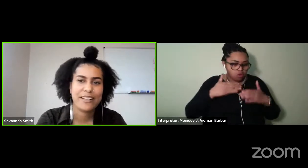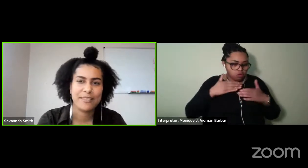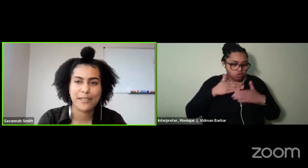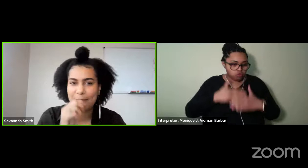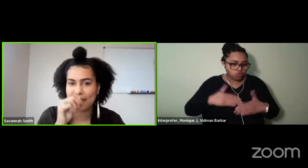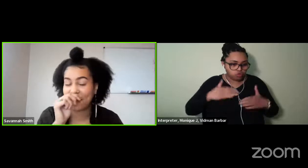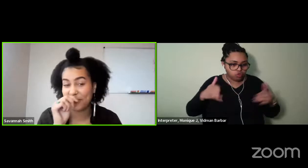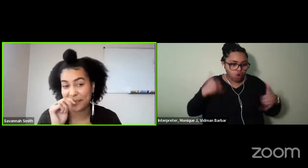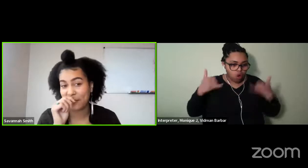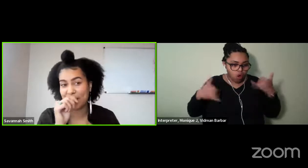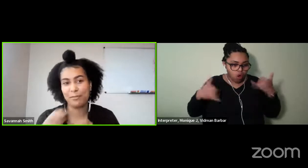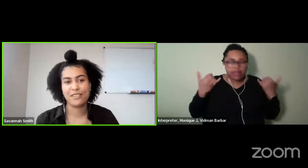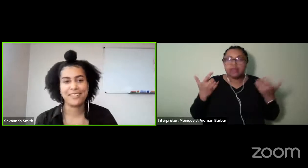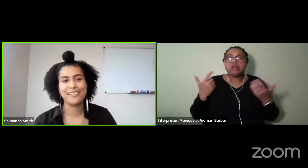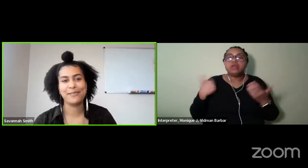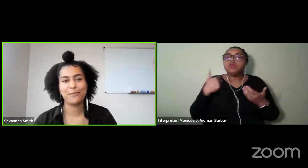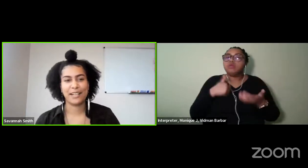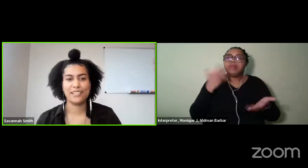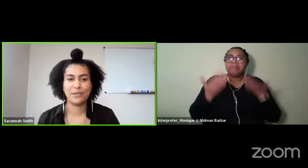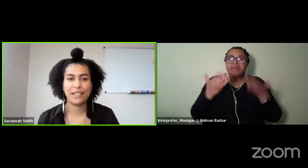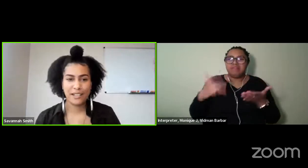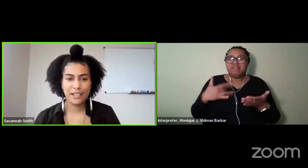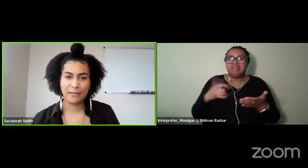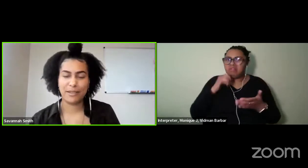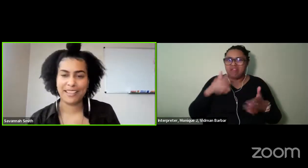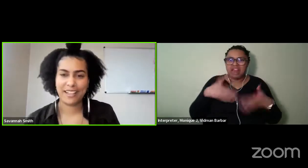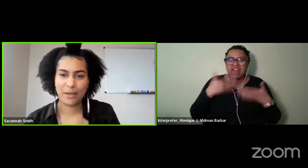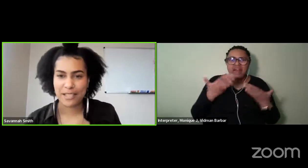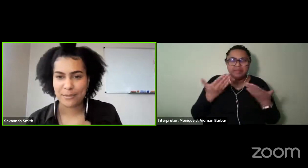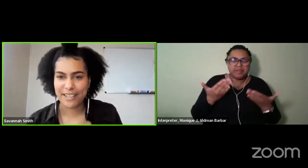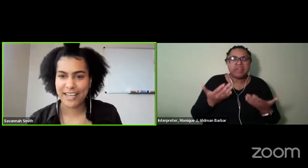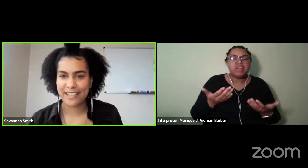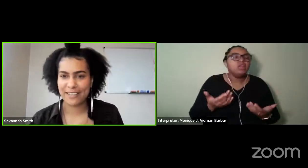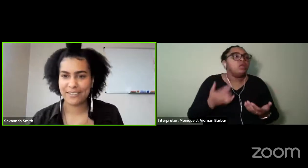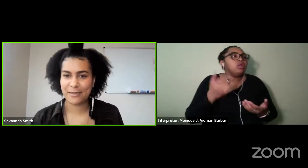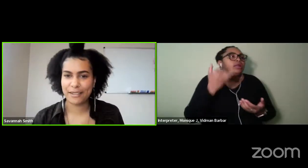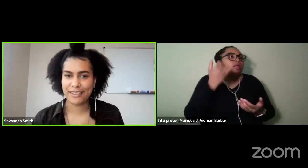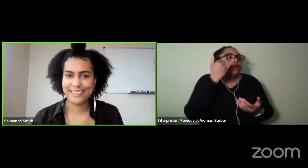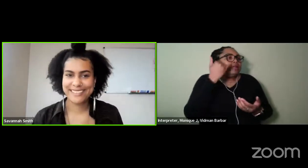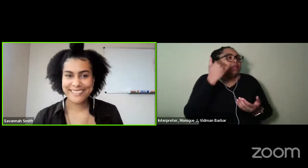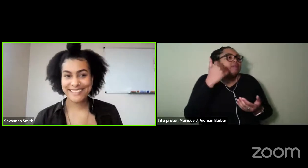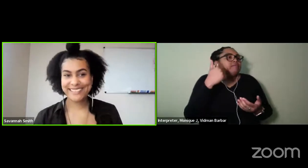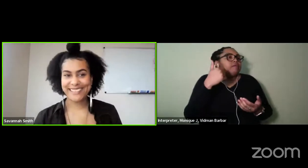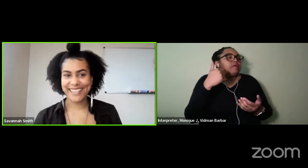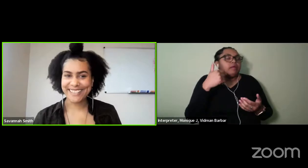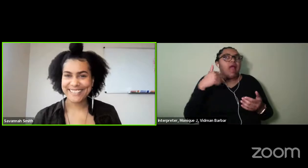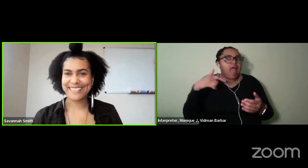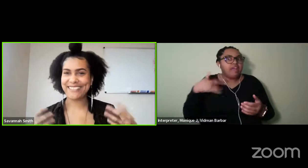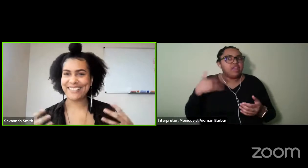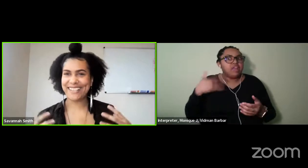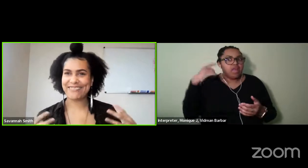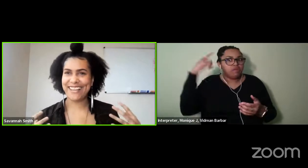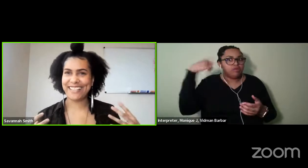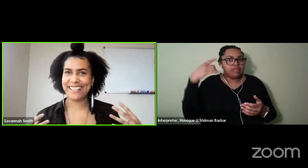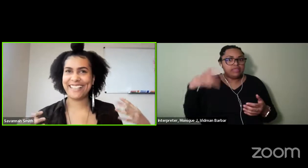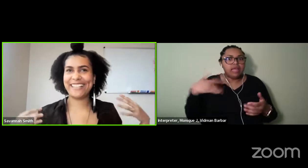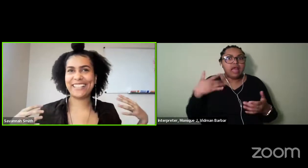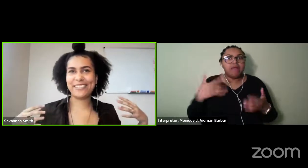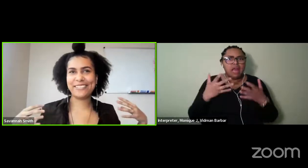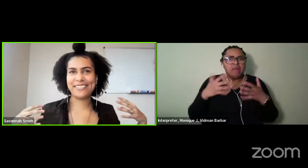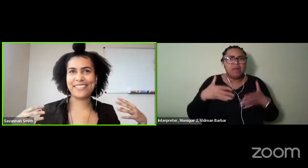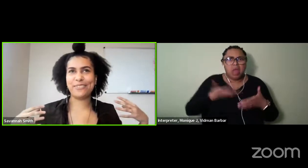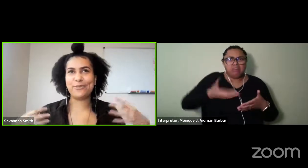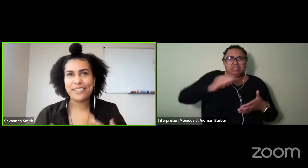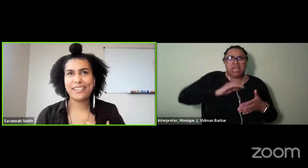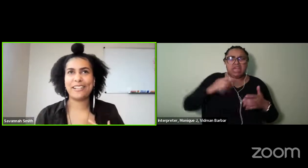Like I try it sometimes and I feel like a crazy person when I do it, but like I'll be upset and I'll just be like just let me try smiling. And